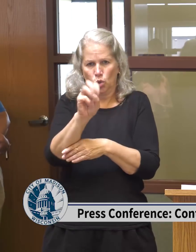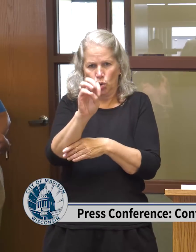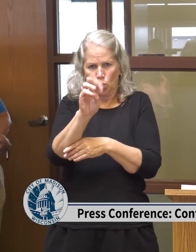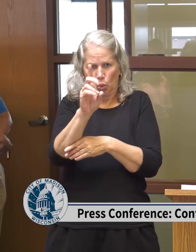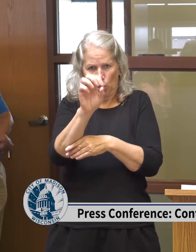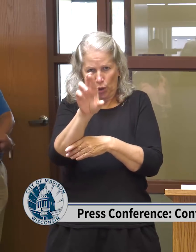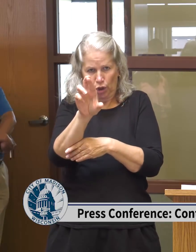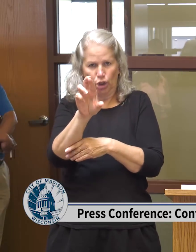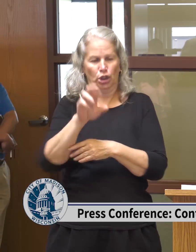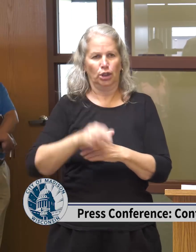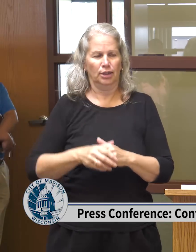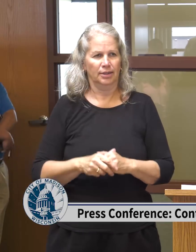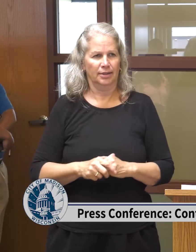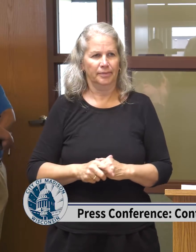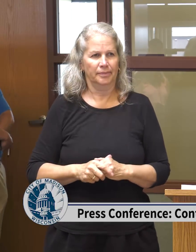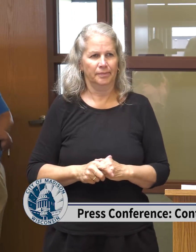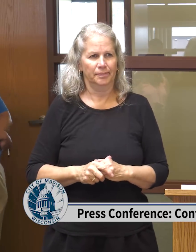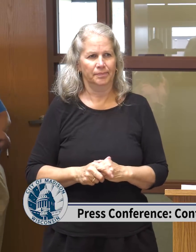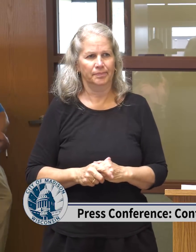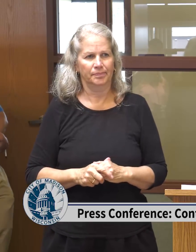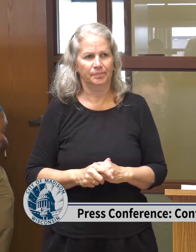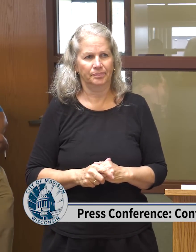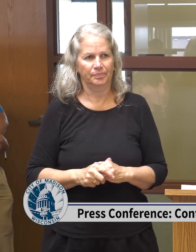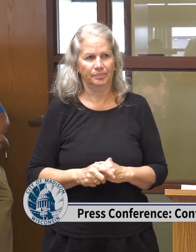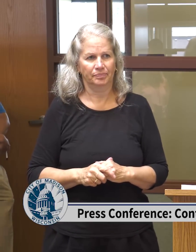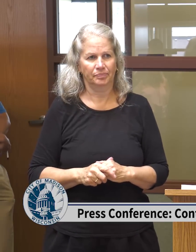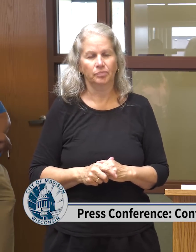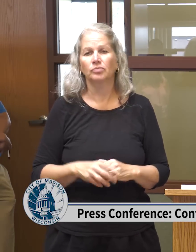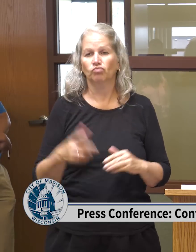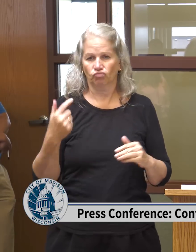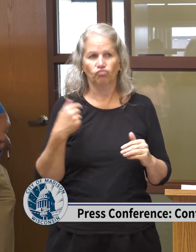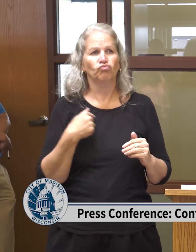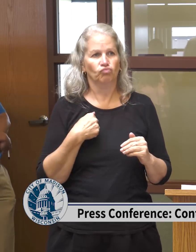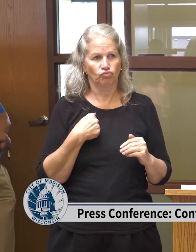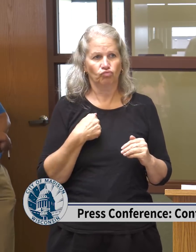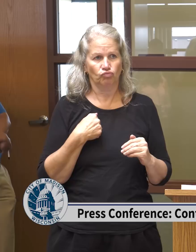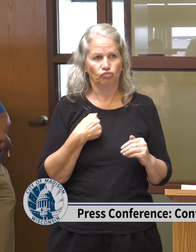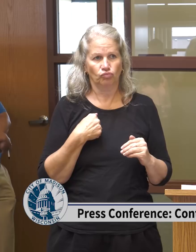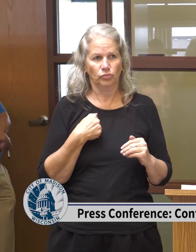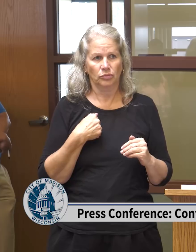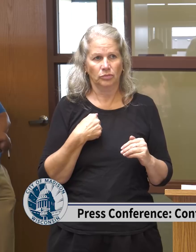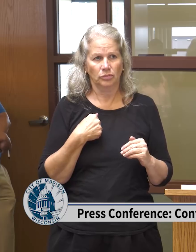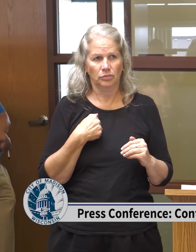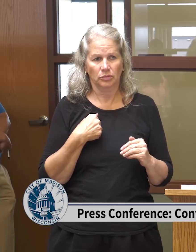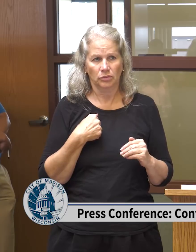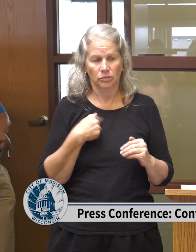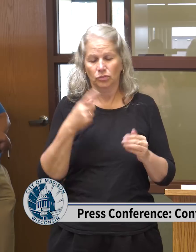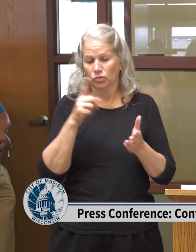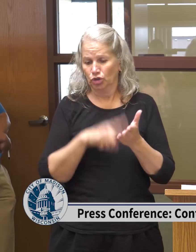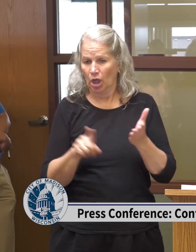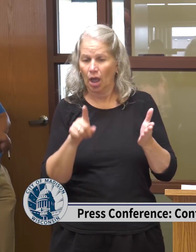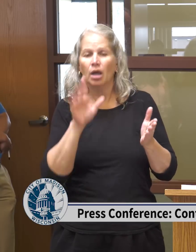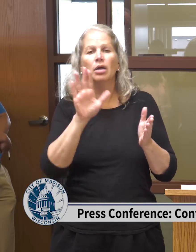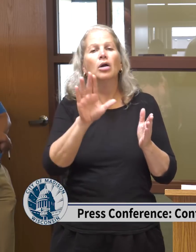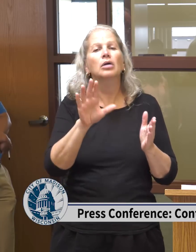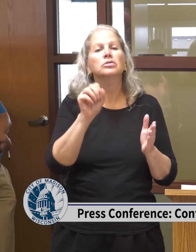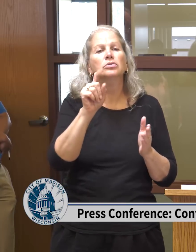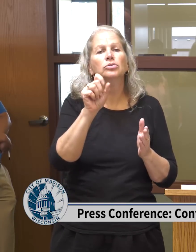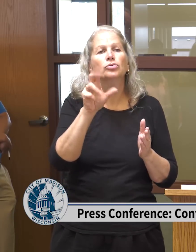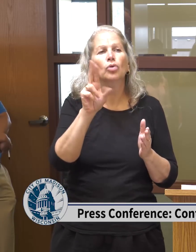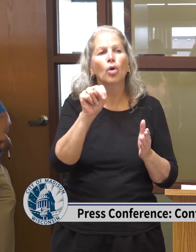the water that you see in the storm drains is a backwater of the Yahar River and the